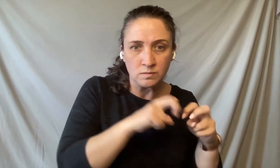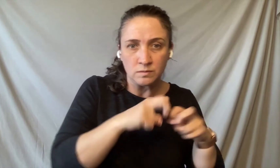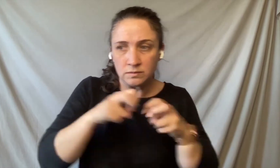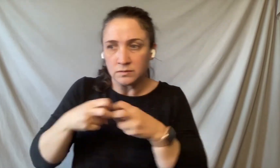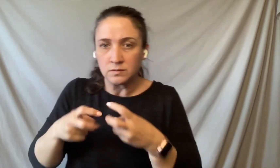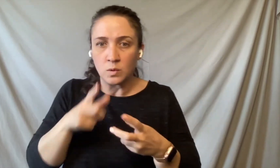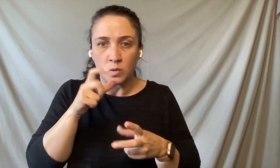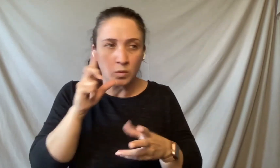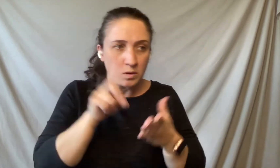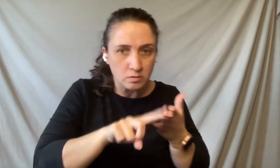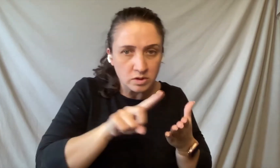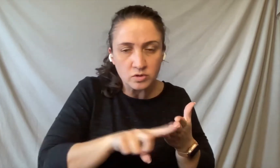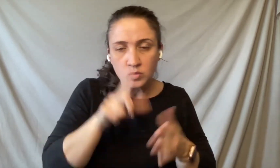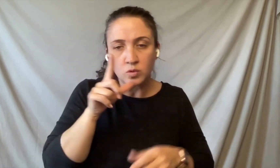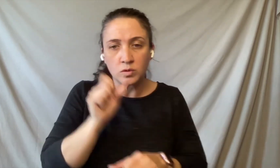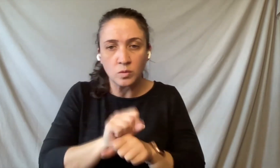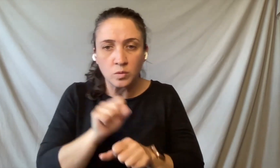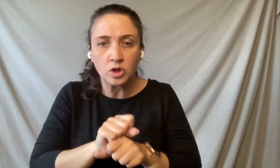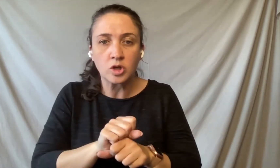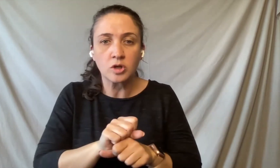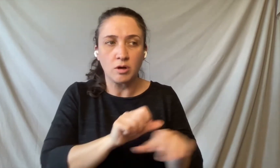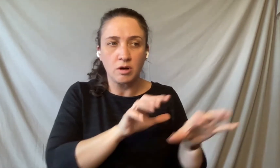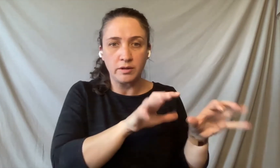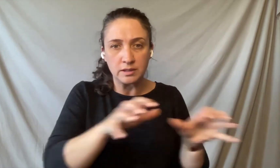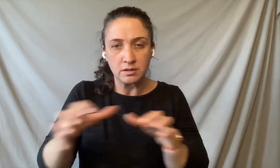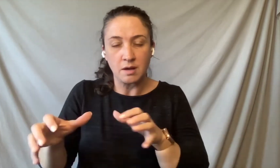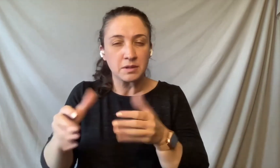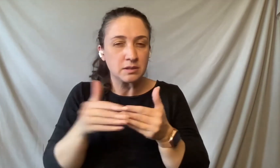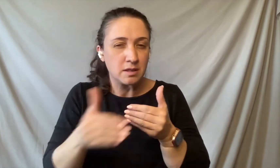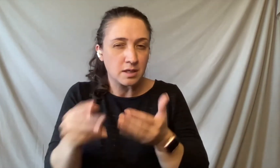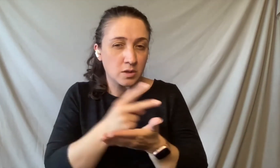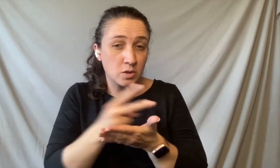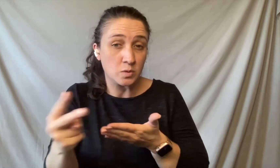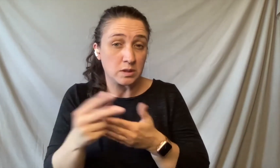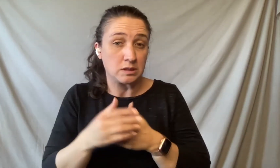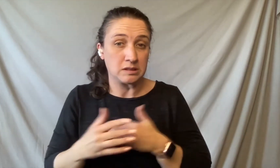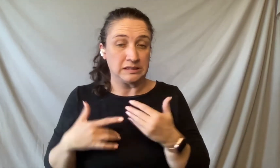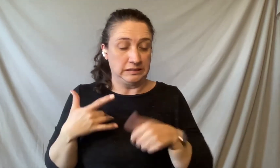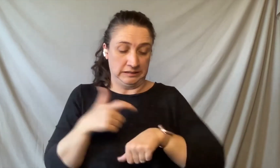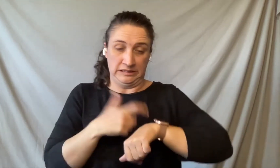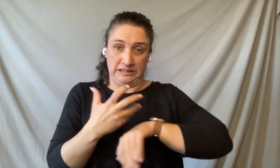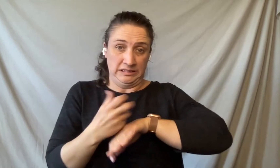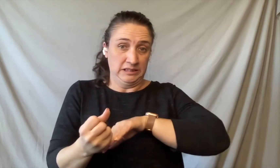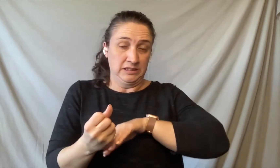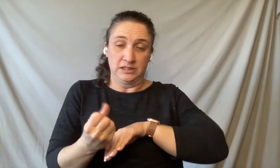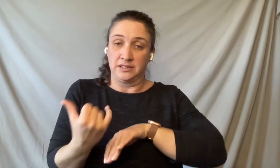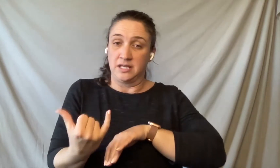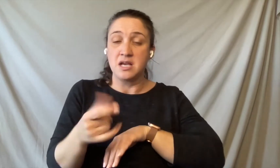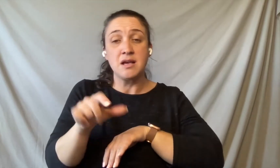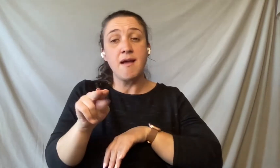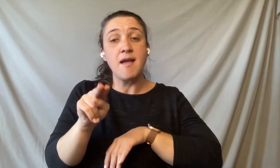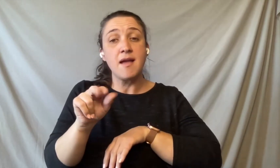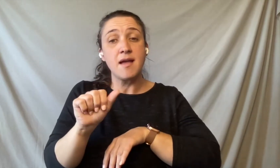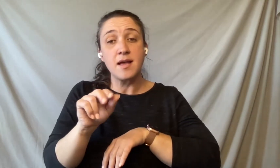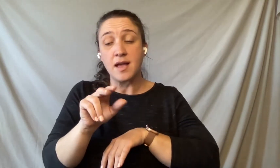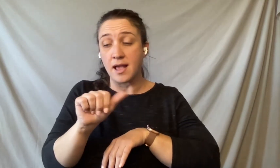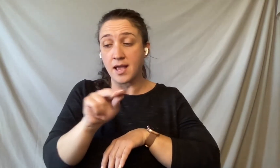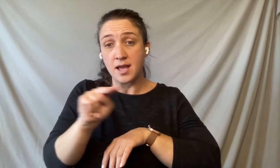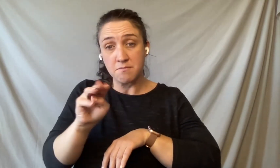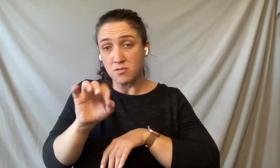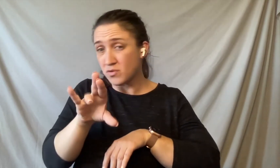these in the next 2 weeks. So if Anne Marie, do you have something to say that'll help that move forward?